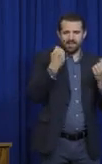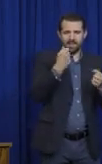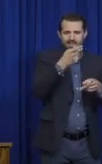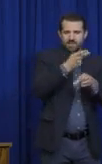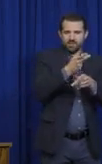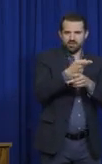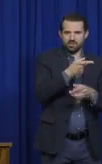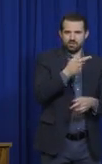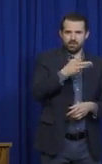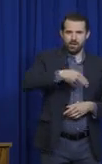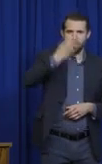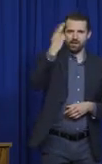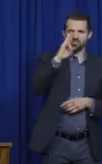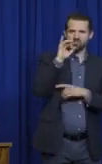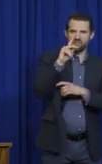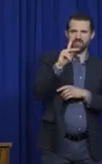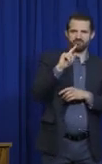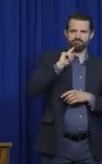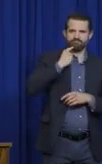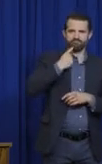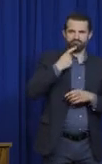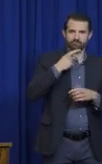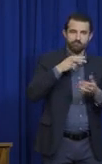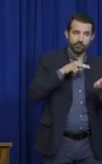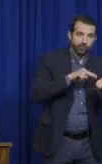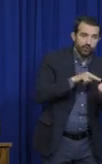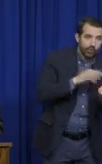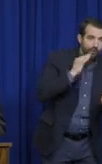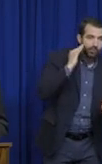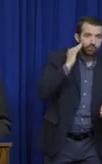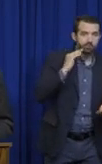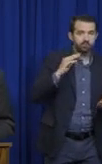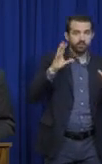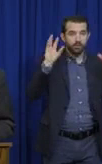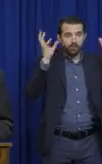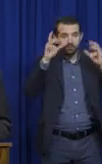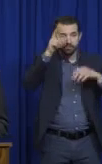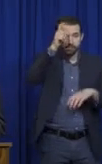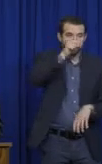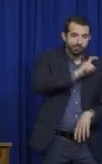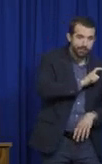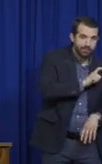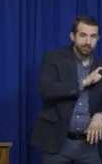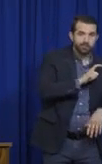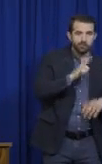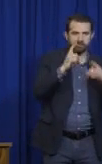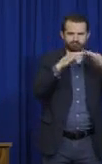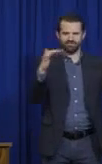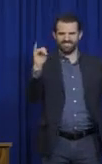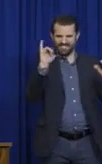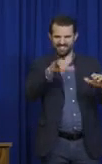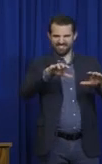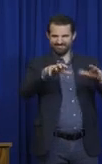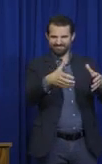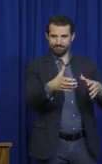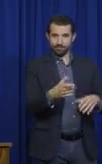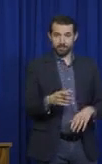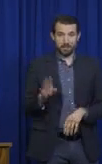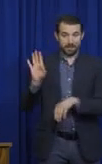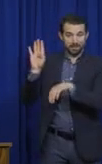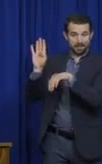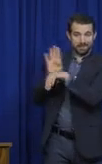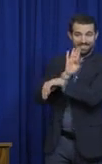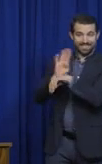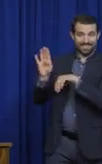as nursing homes or EMS workers. For any business that is taking steps